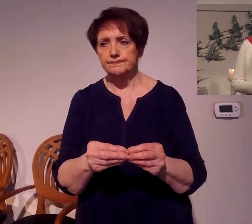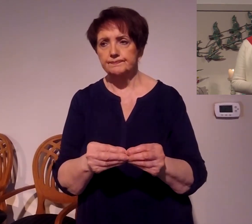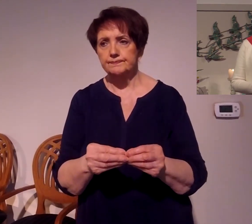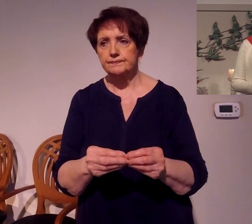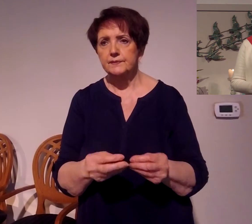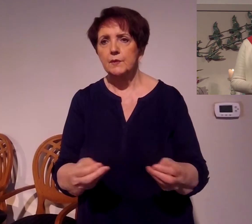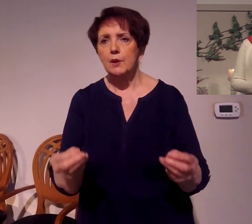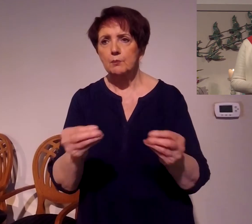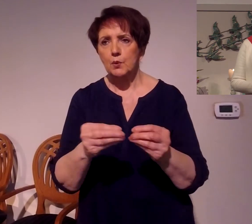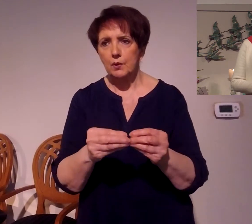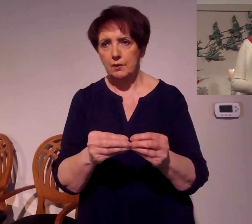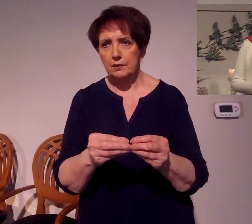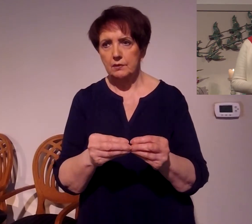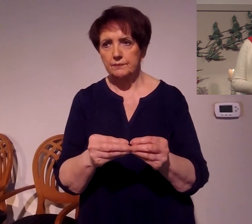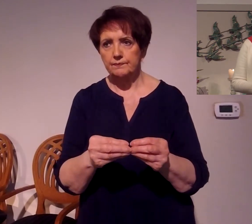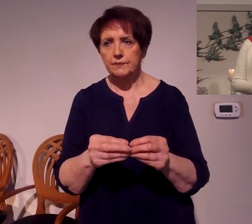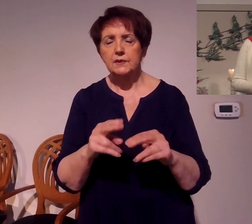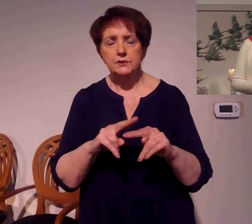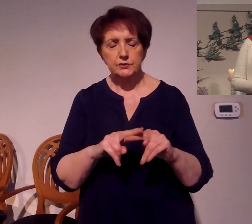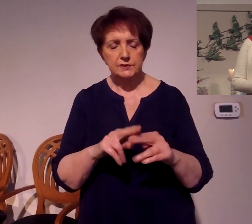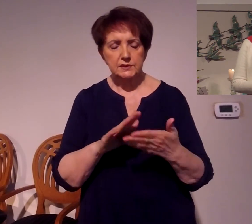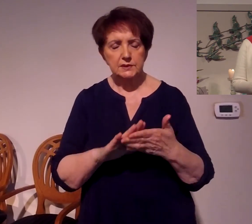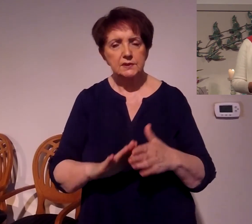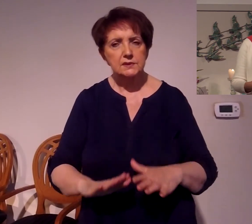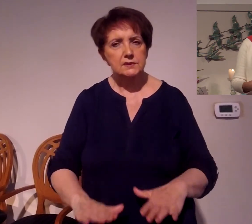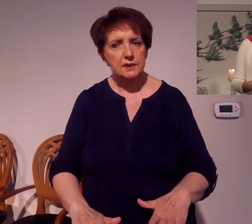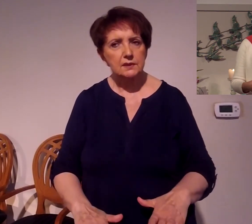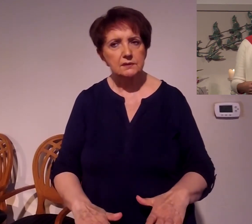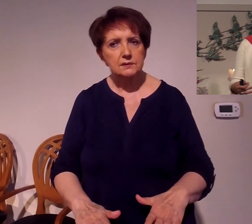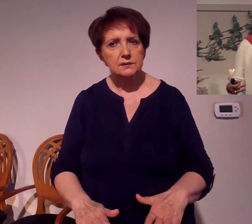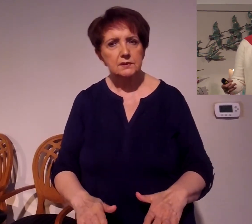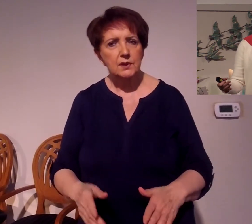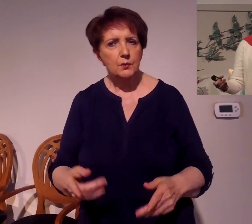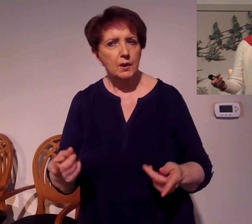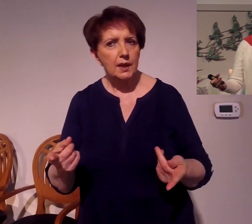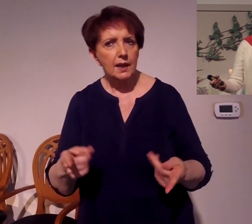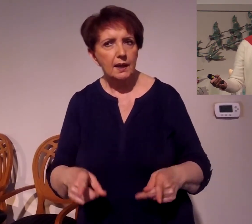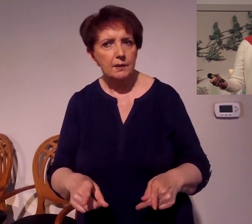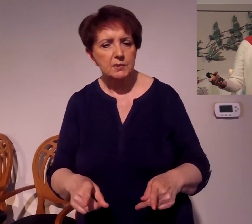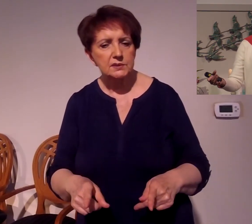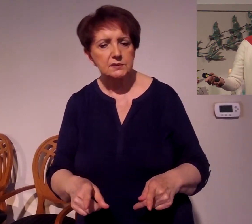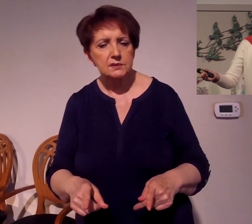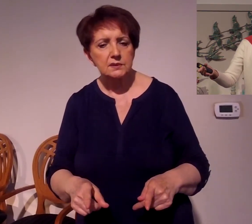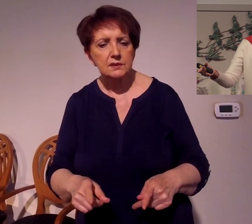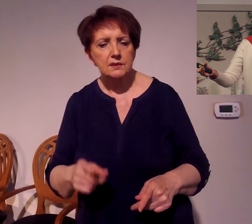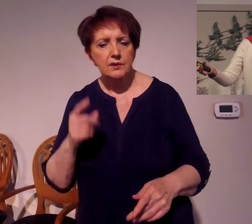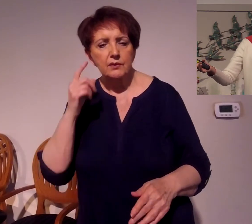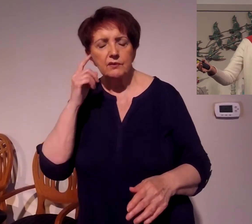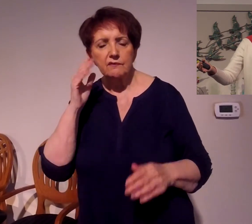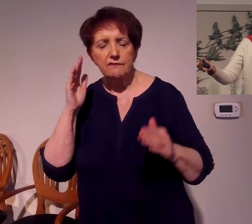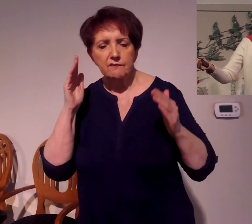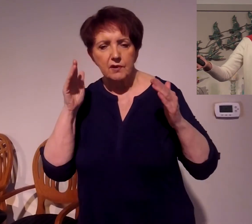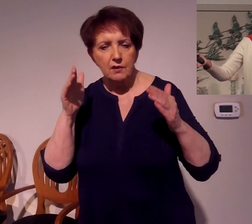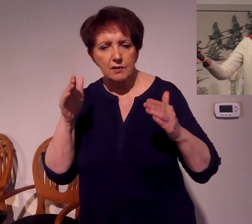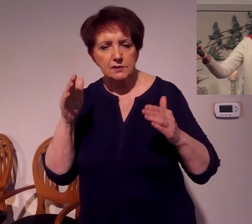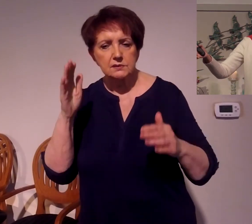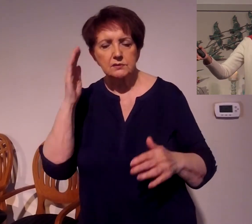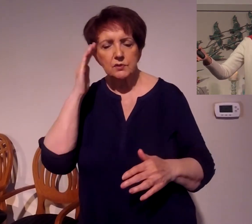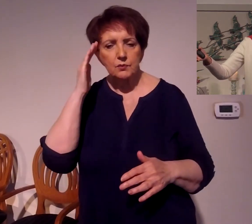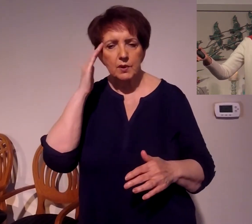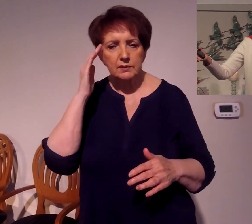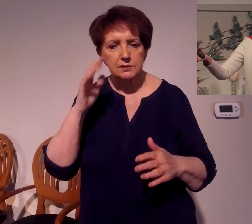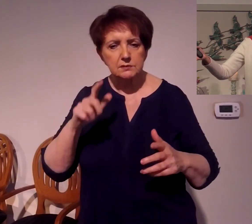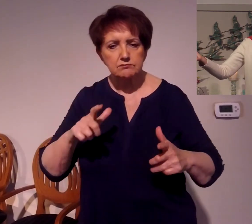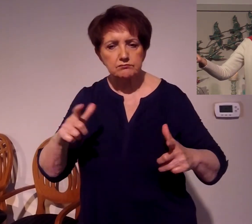And as we sit in that silence, do you see, and we keep it moving out into awareness, into infinity, all of a